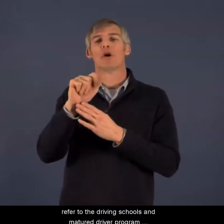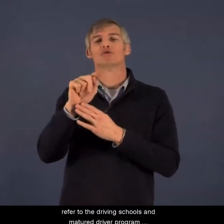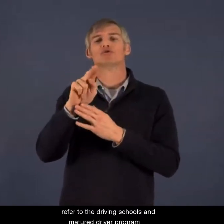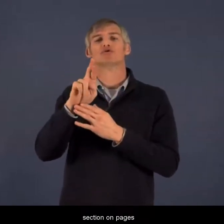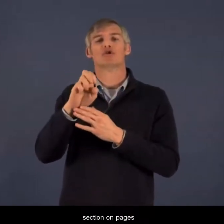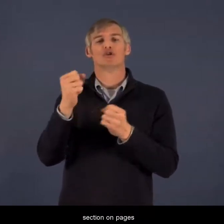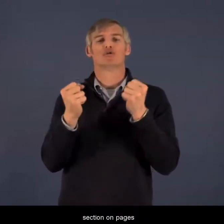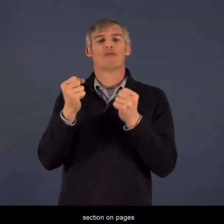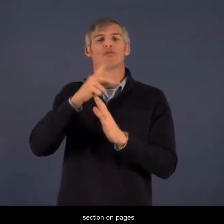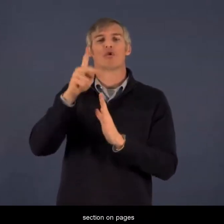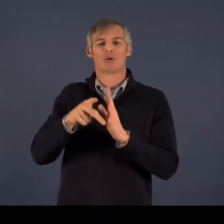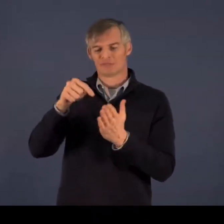sections on pages